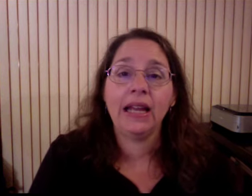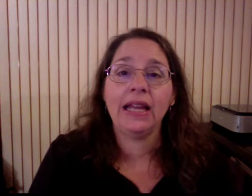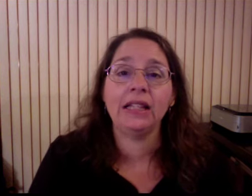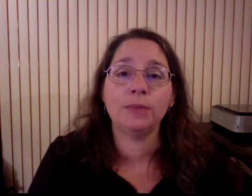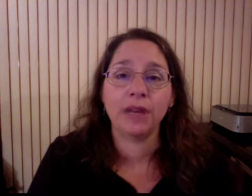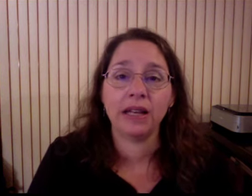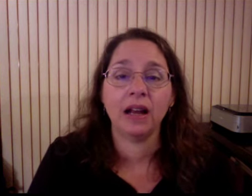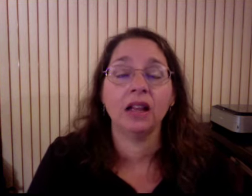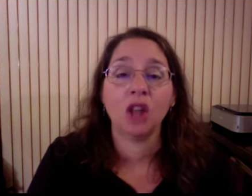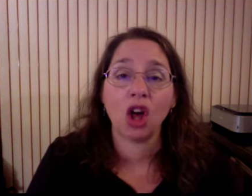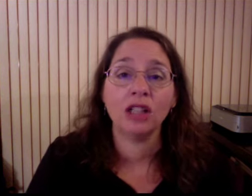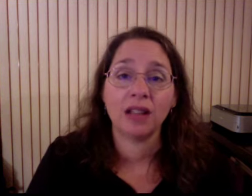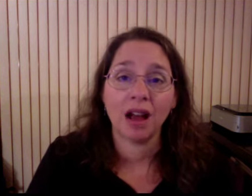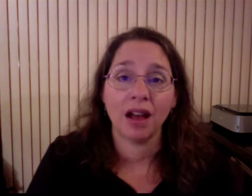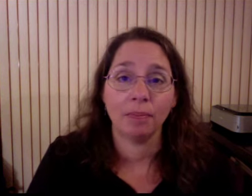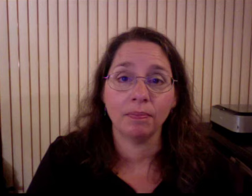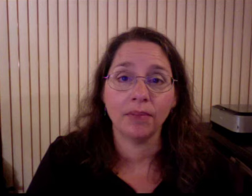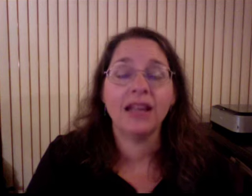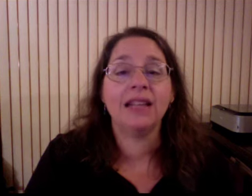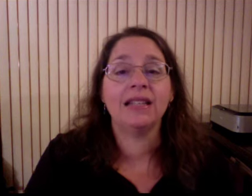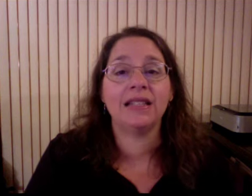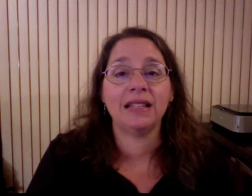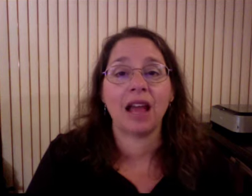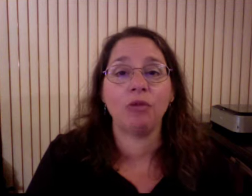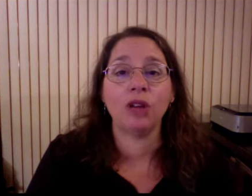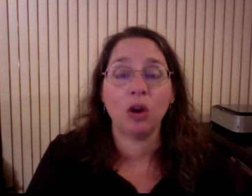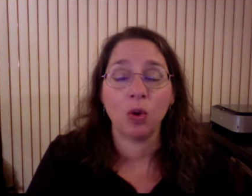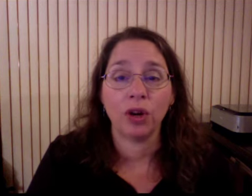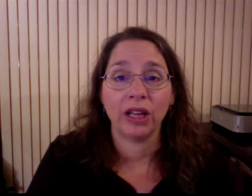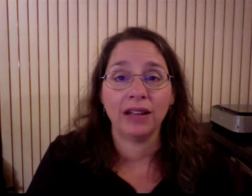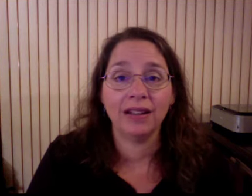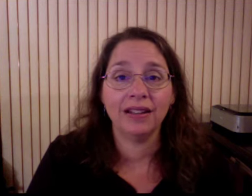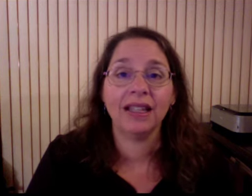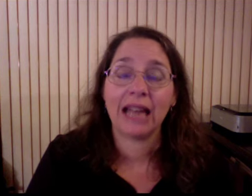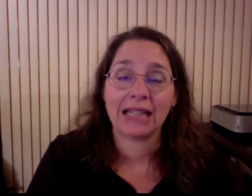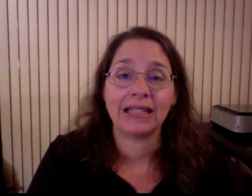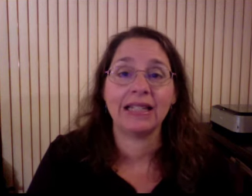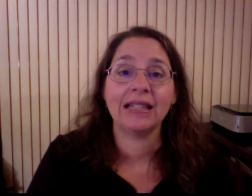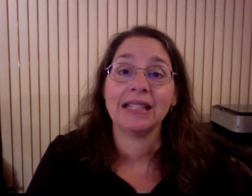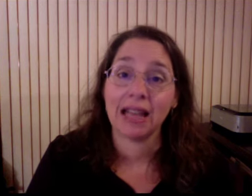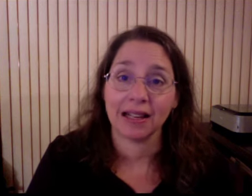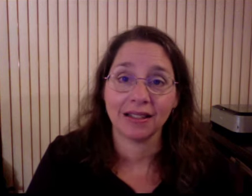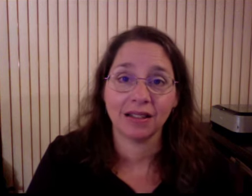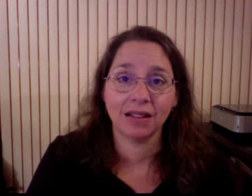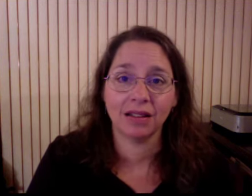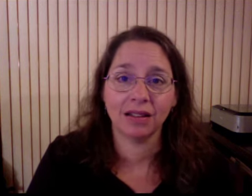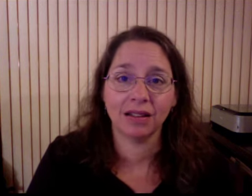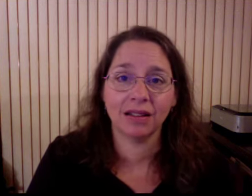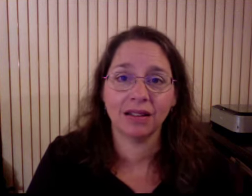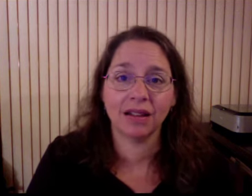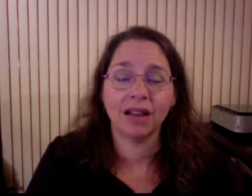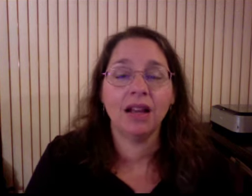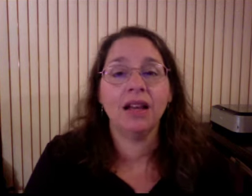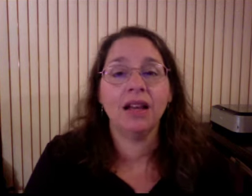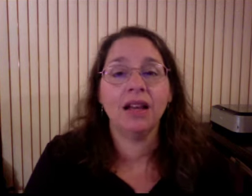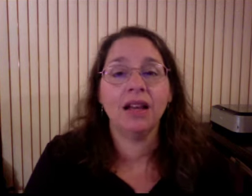It's been a long time since I recorded Lesson 6. The